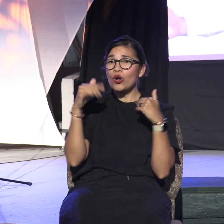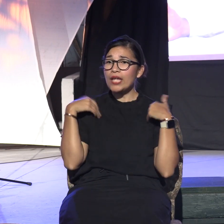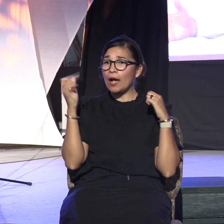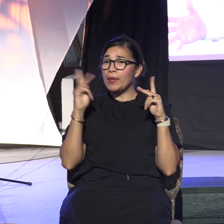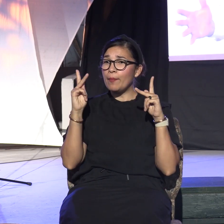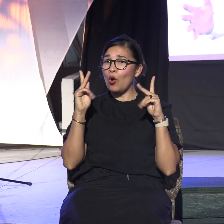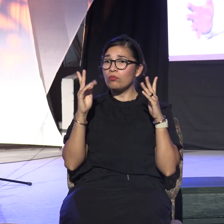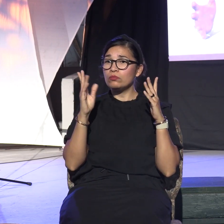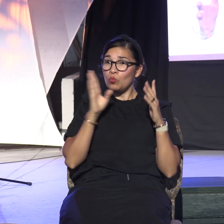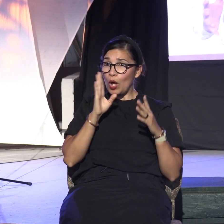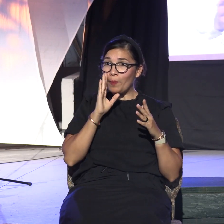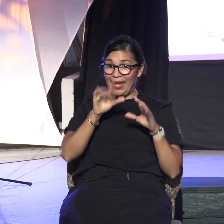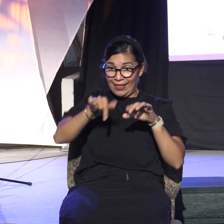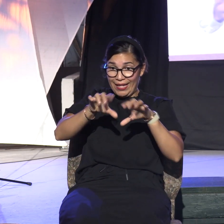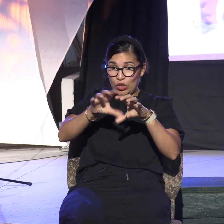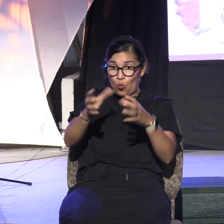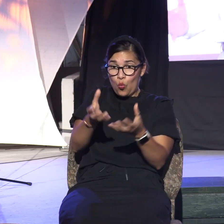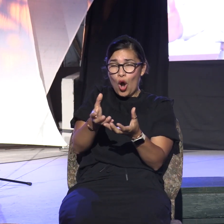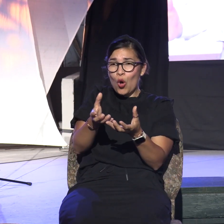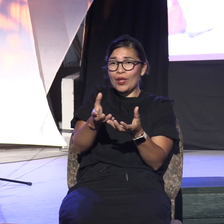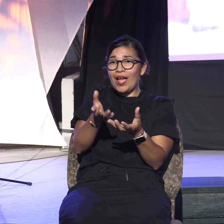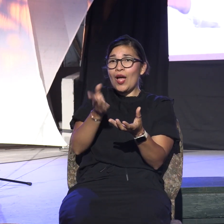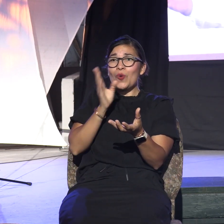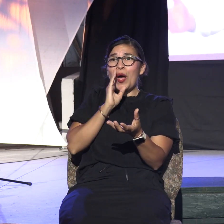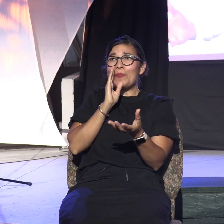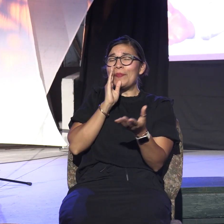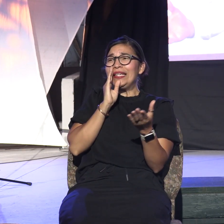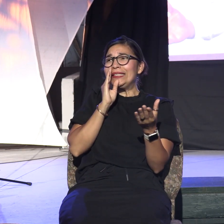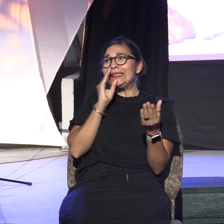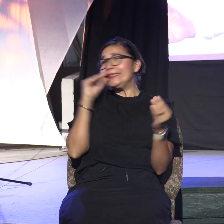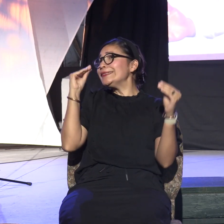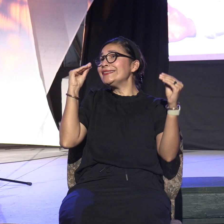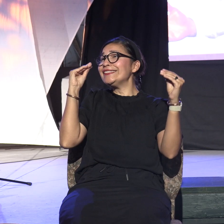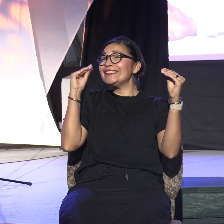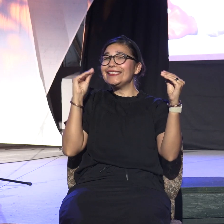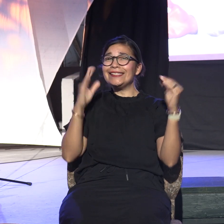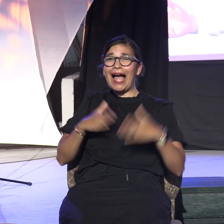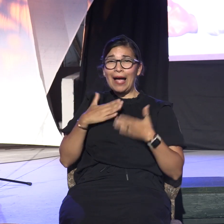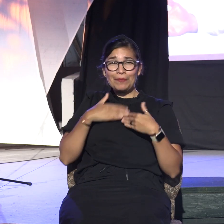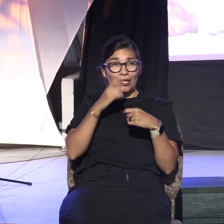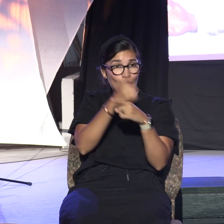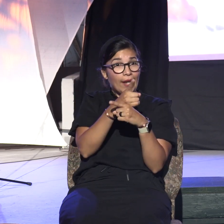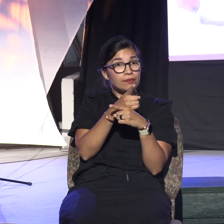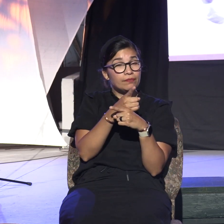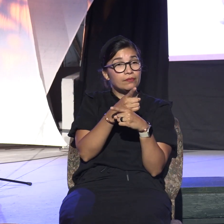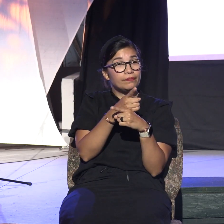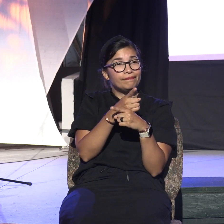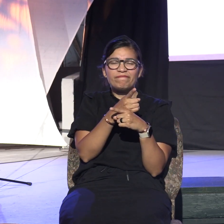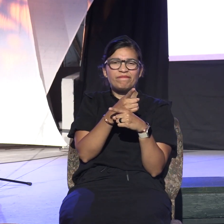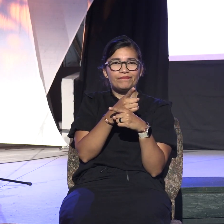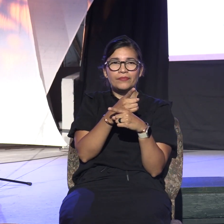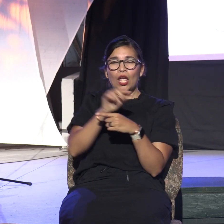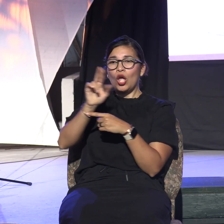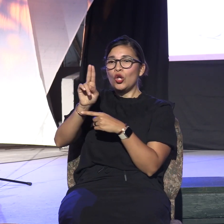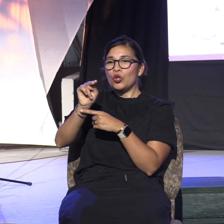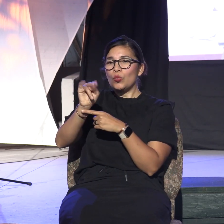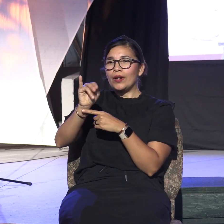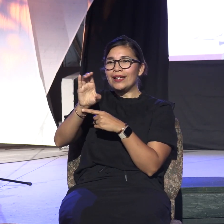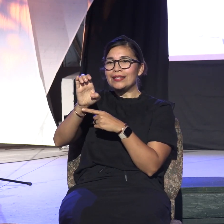UNICEF did a study a while back of the 21 most developed nations in the world, trying